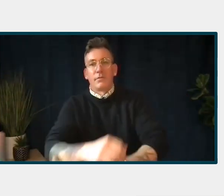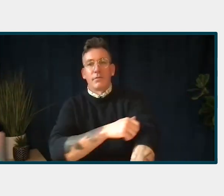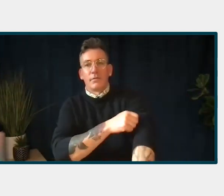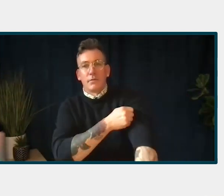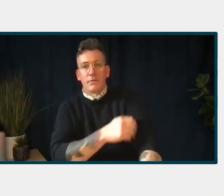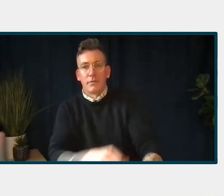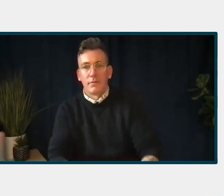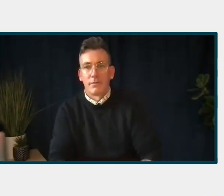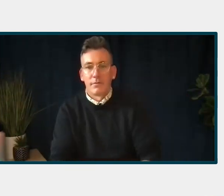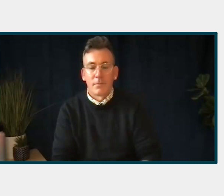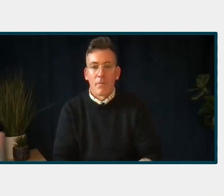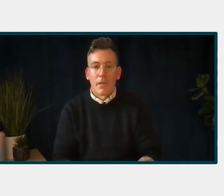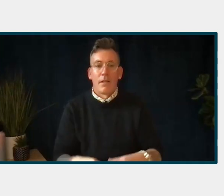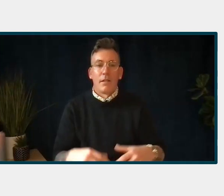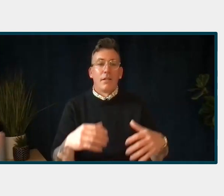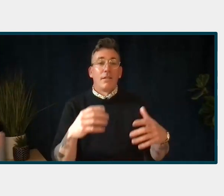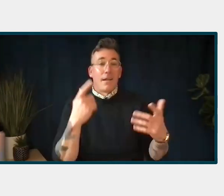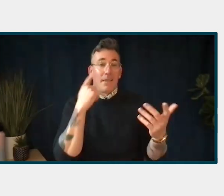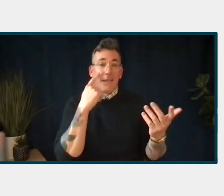standards are different.